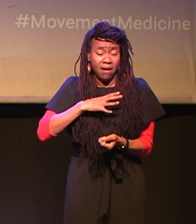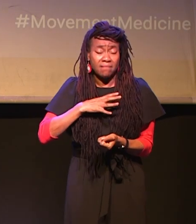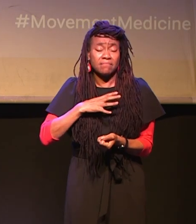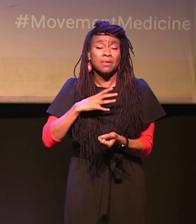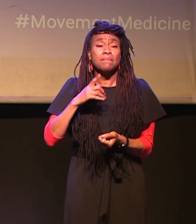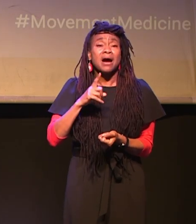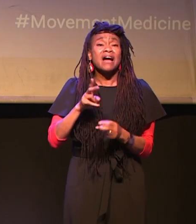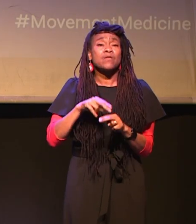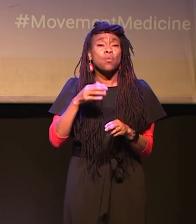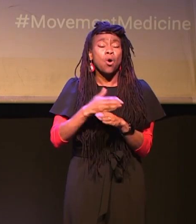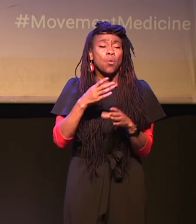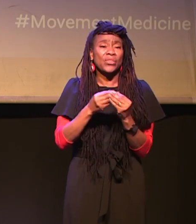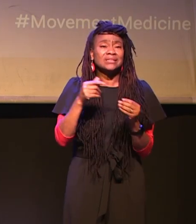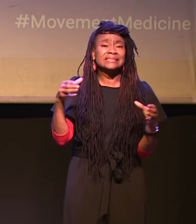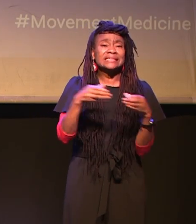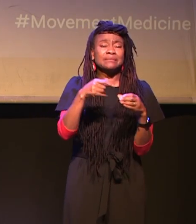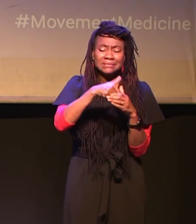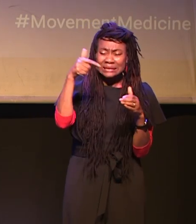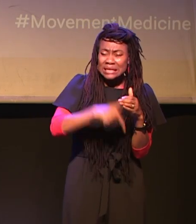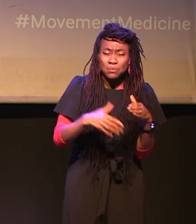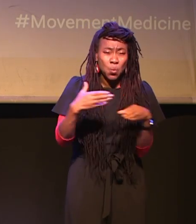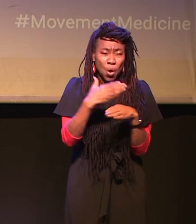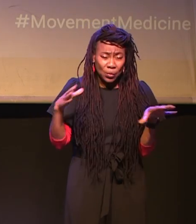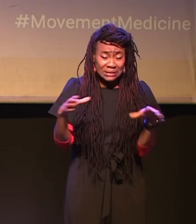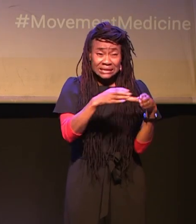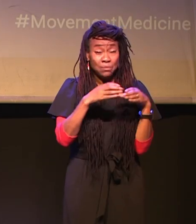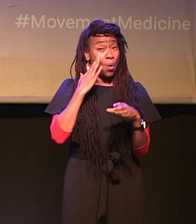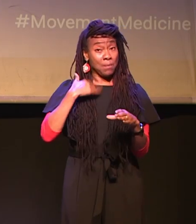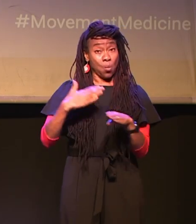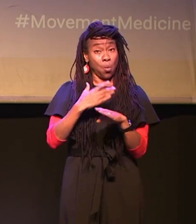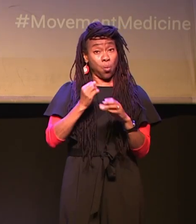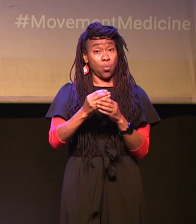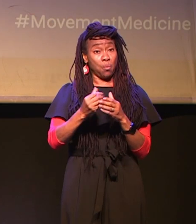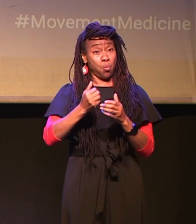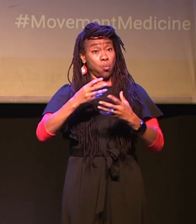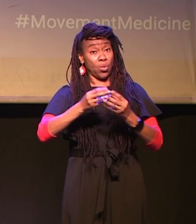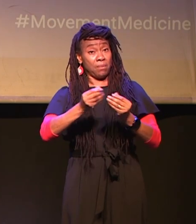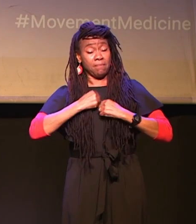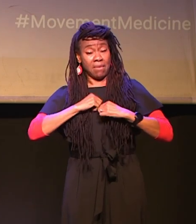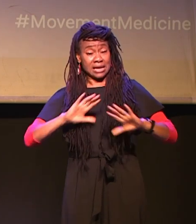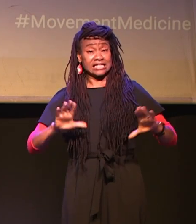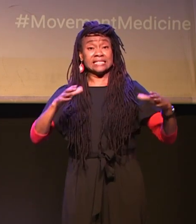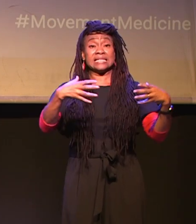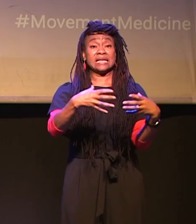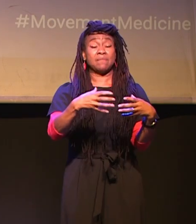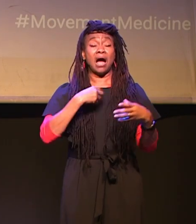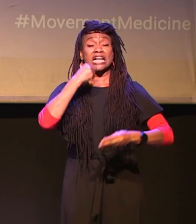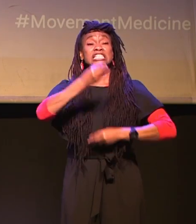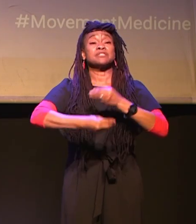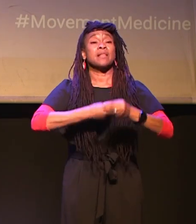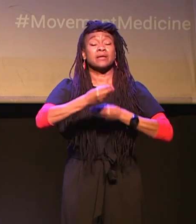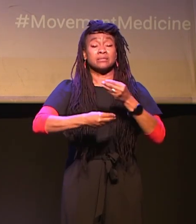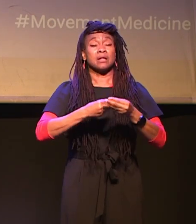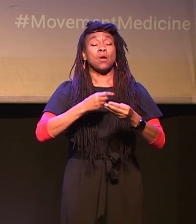deeply, like when I work with my team, it's like I reveal to them what it is that I do and